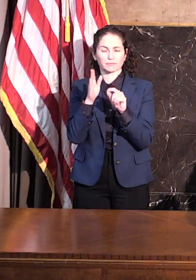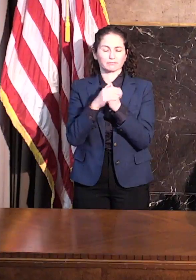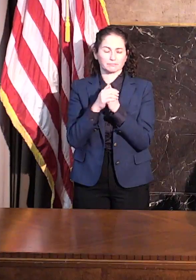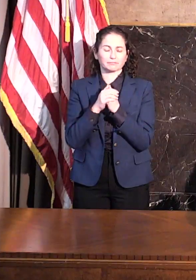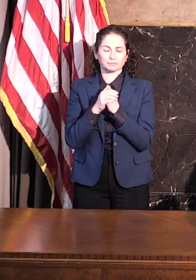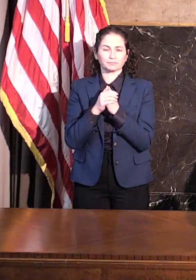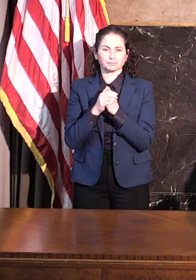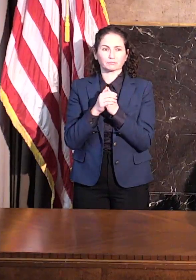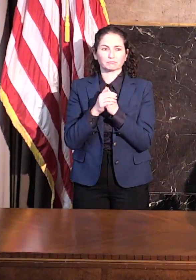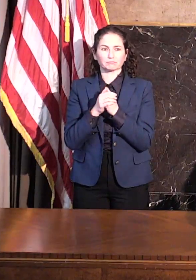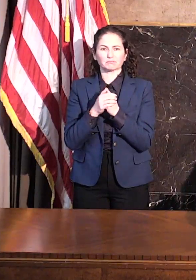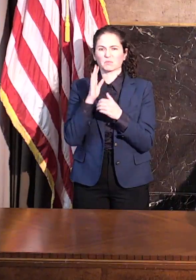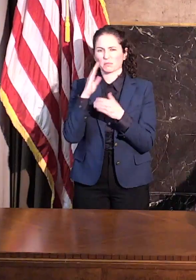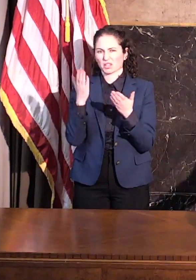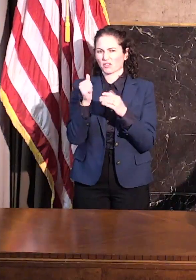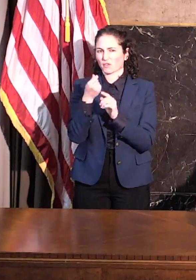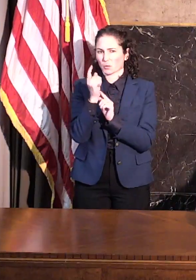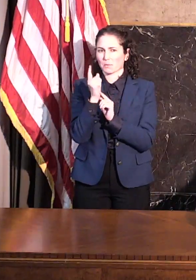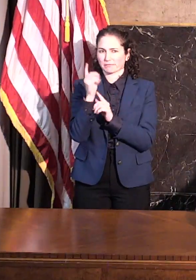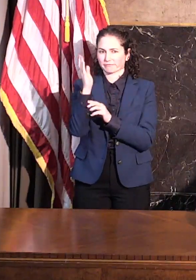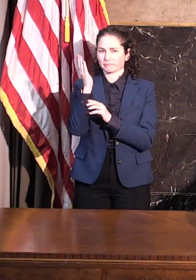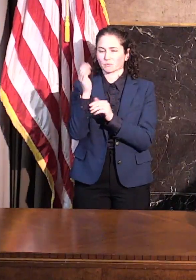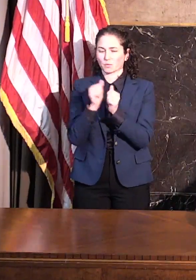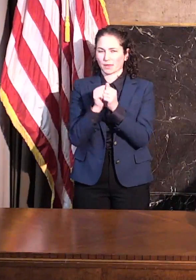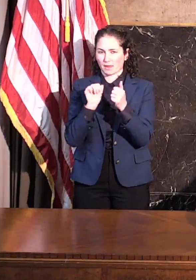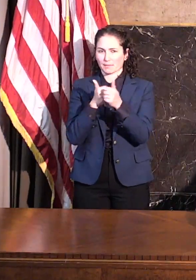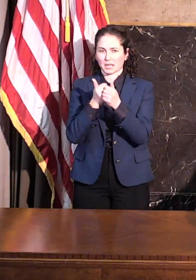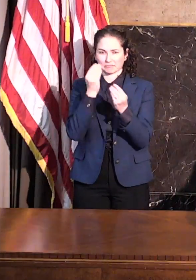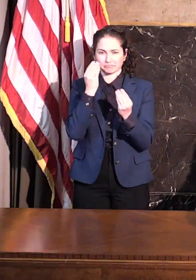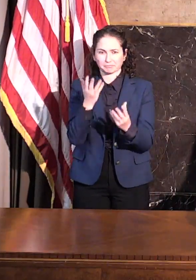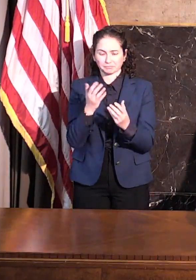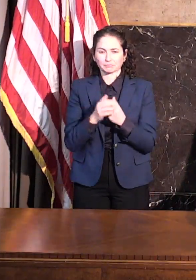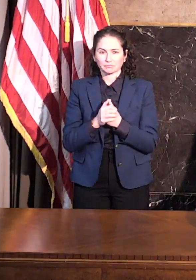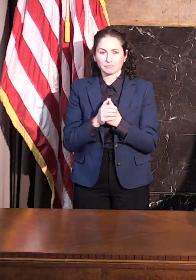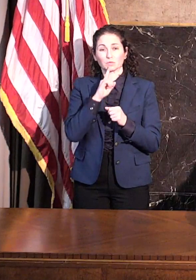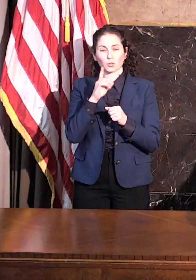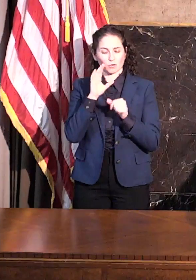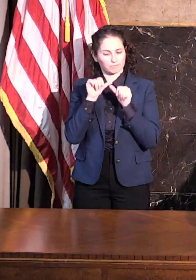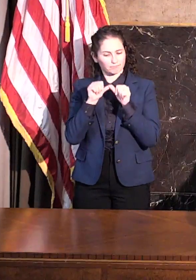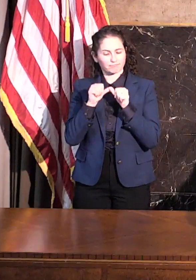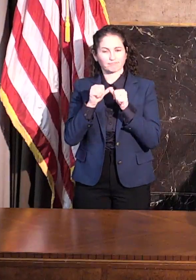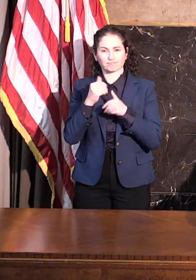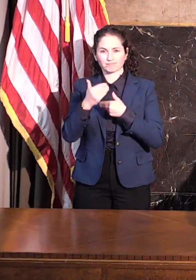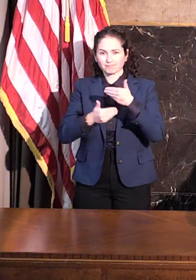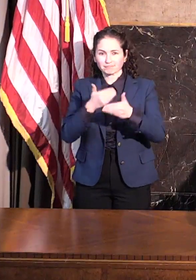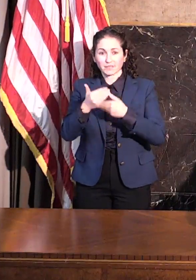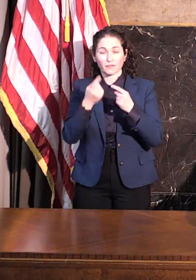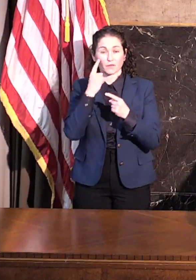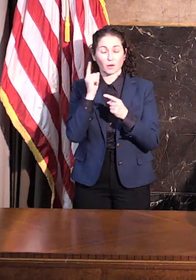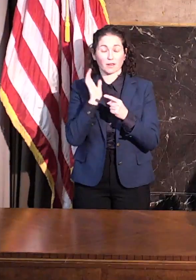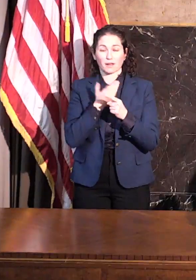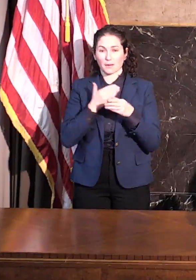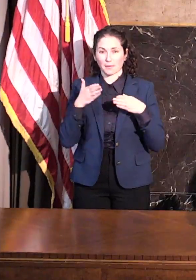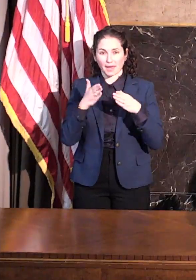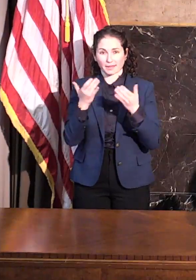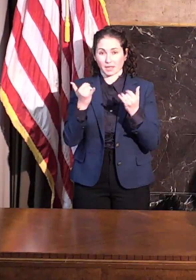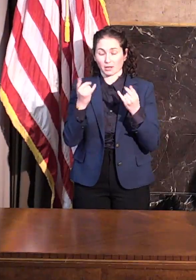just a few minutes with an update. We've got a couple of announcements to make